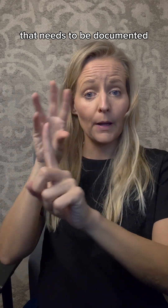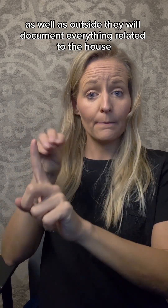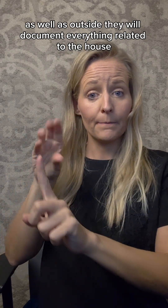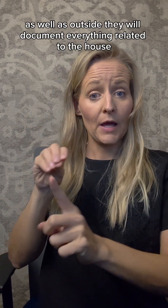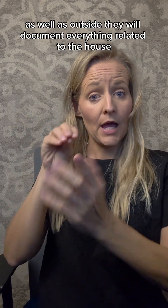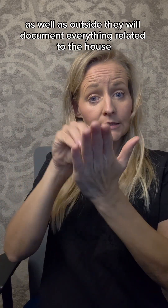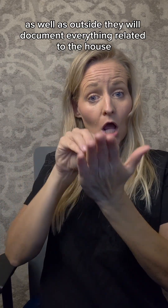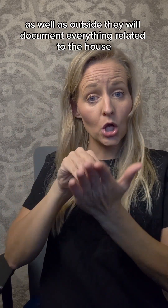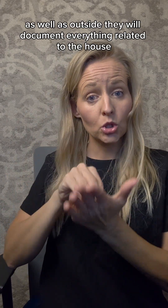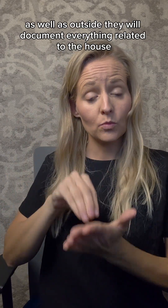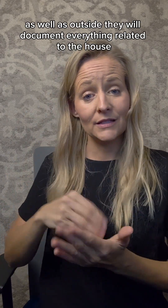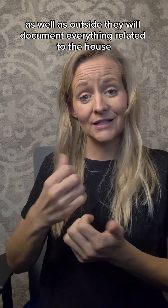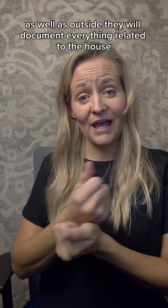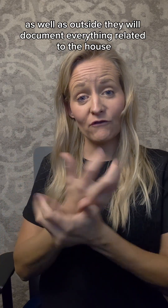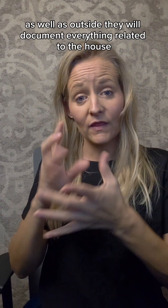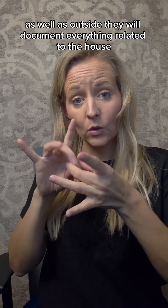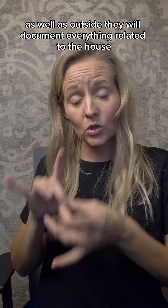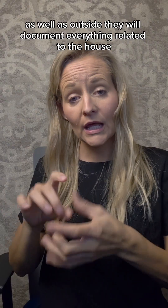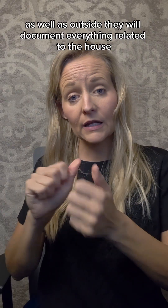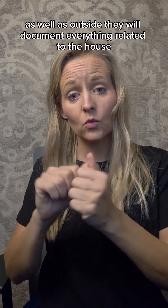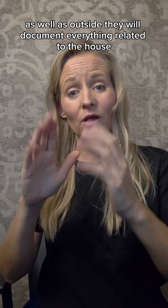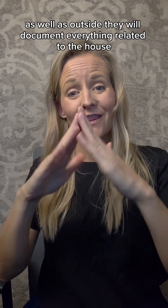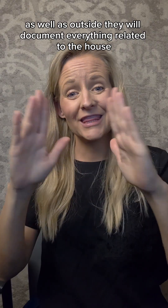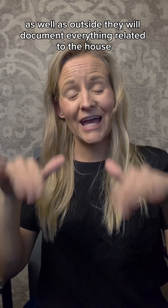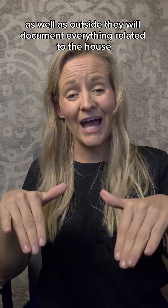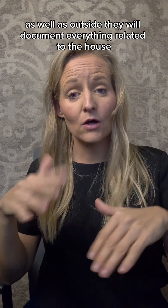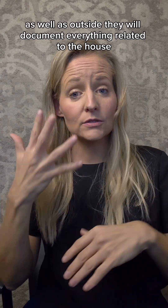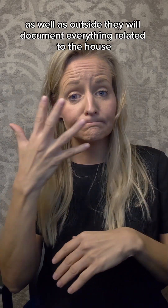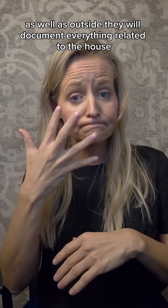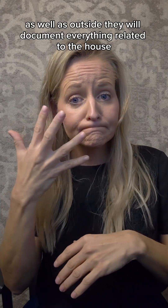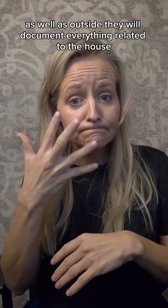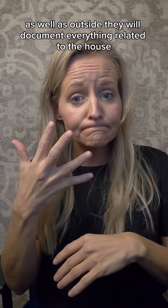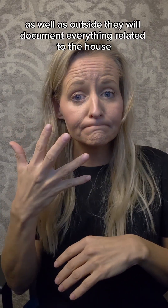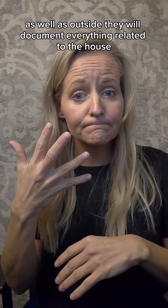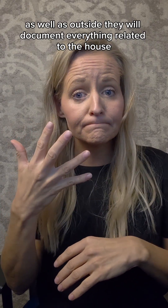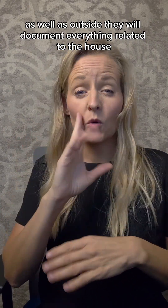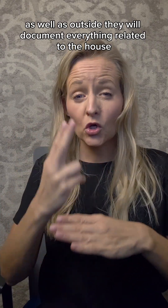as well as outside. They will document everything related to the house.